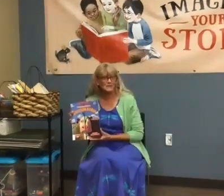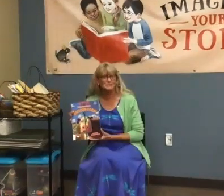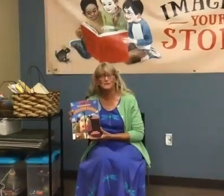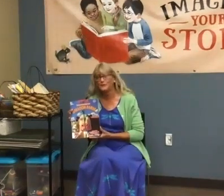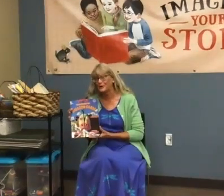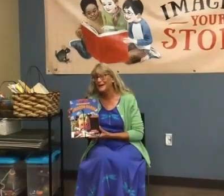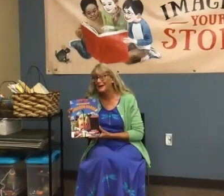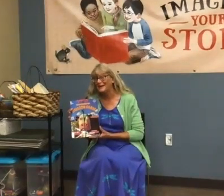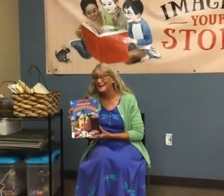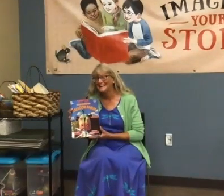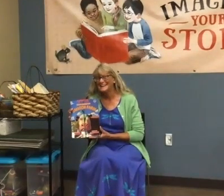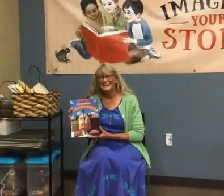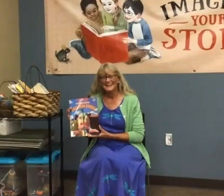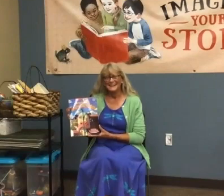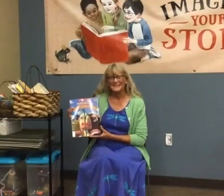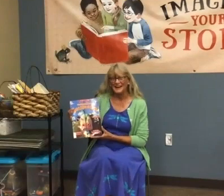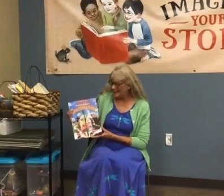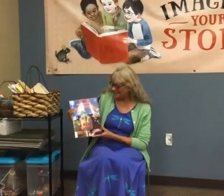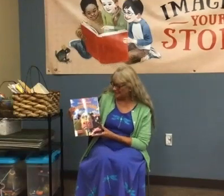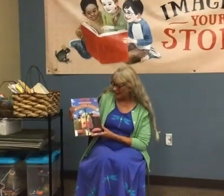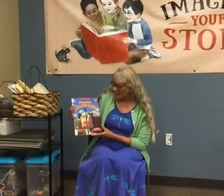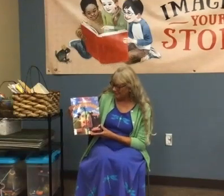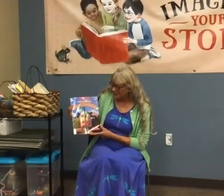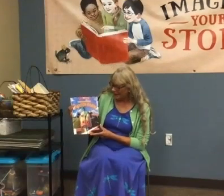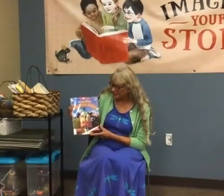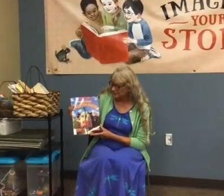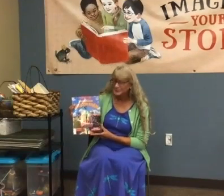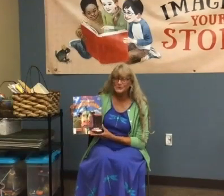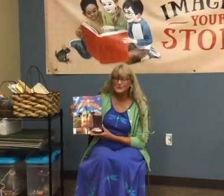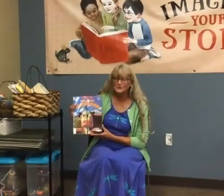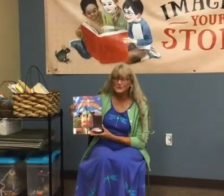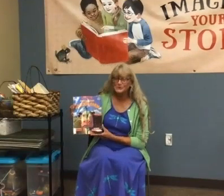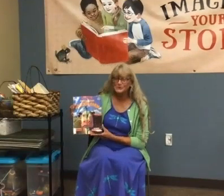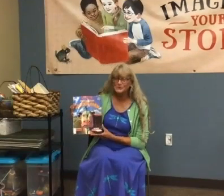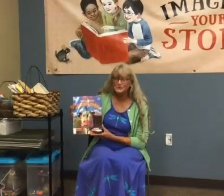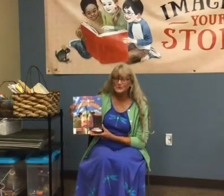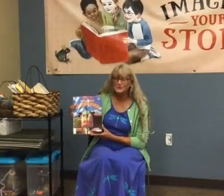Farm, or are written and published before Harry, right? So Harvey Potter's Balloon